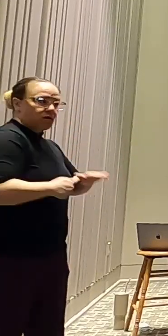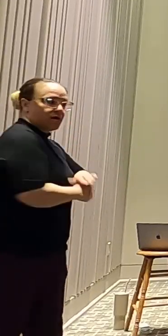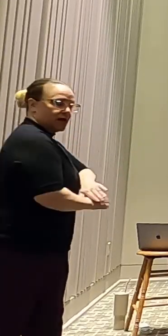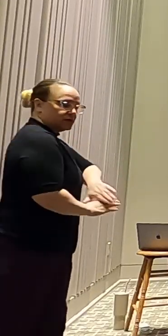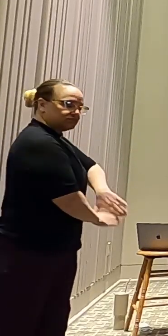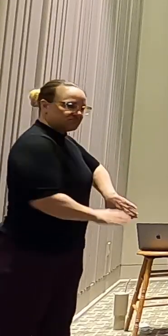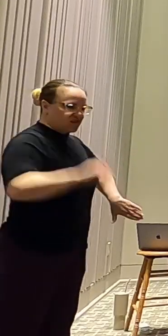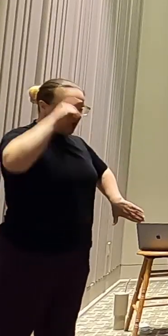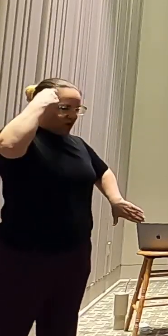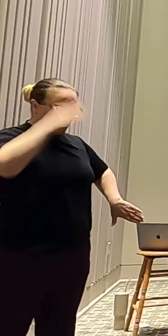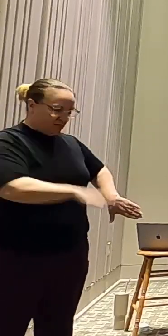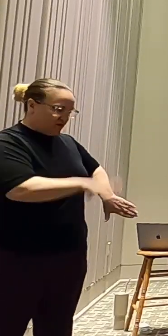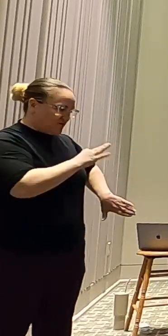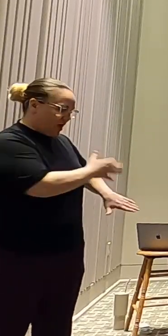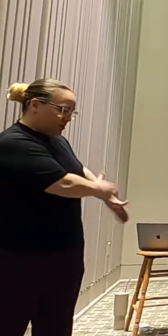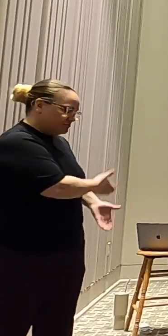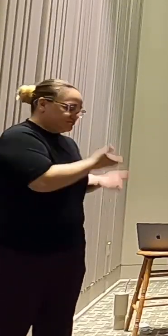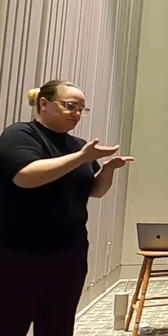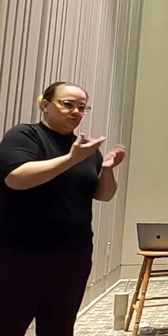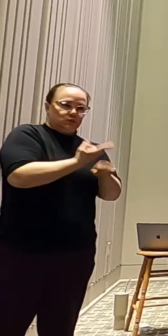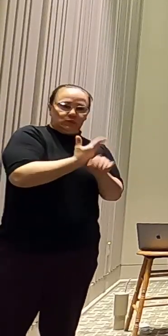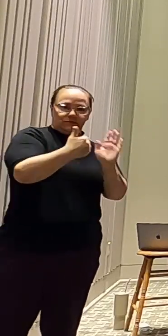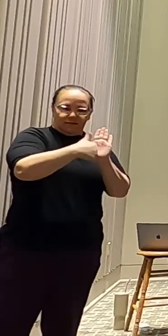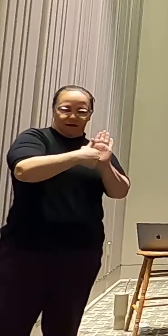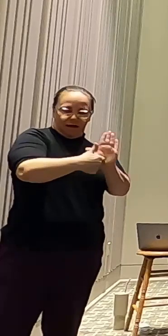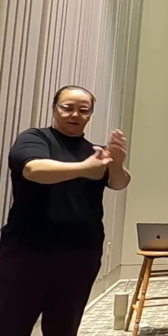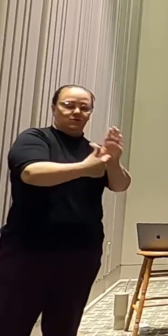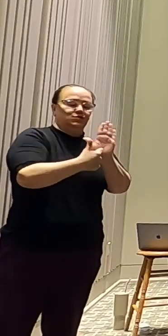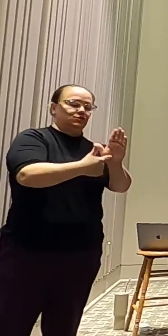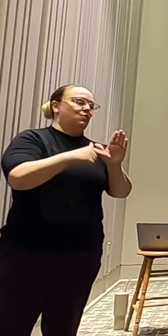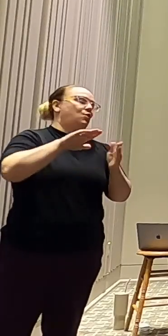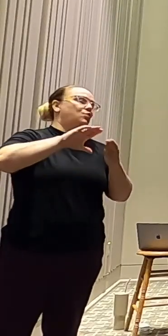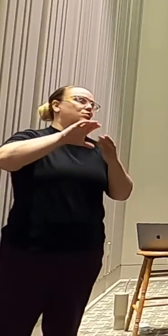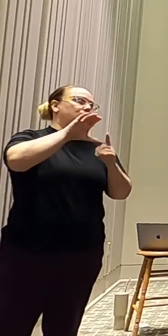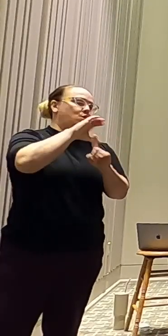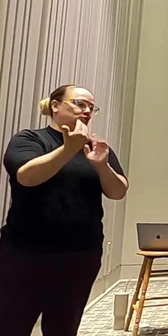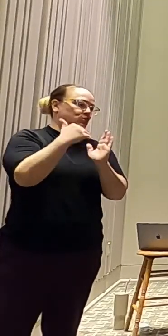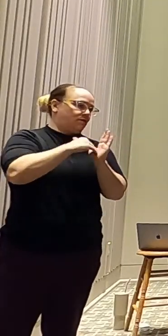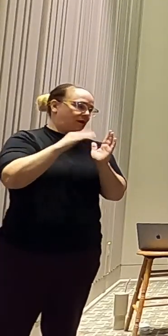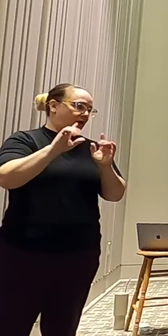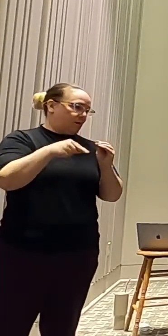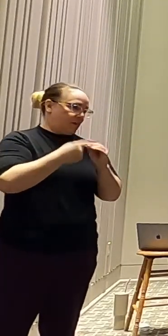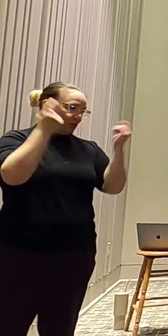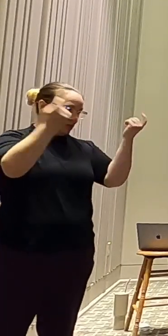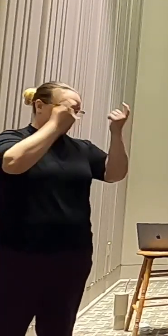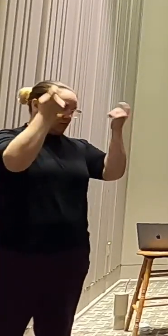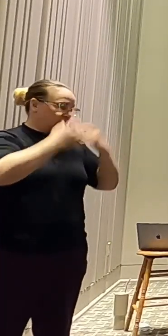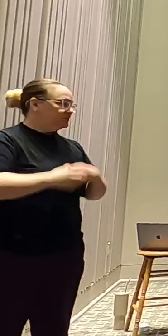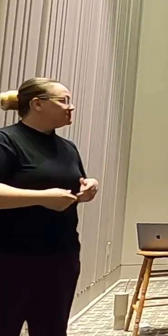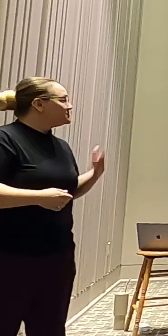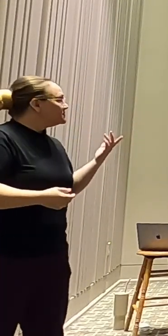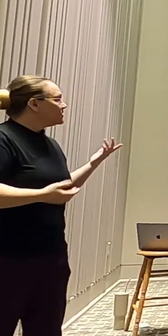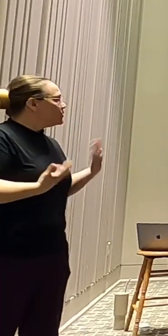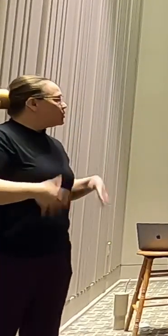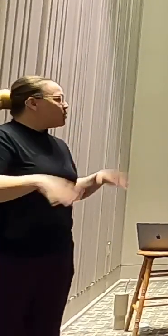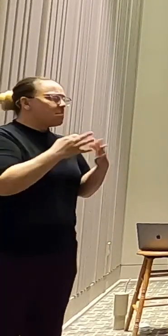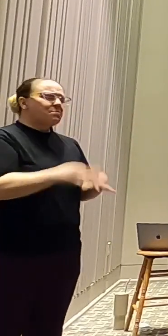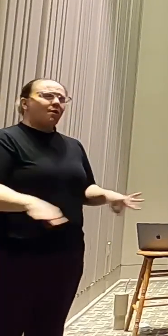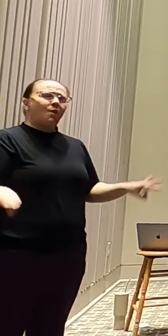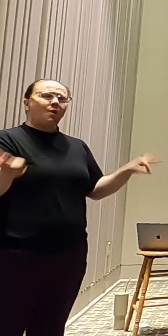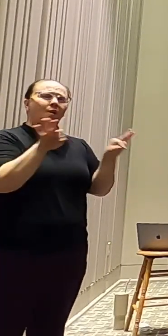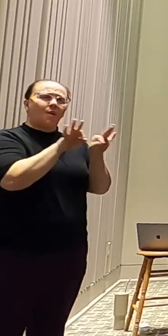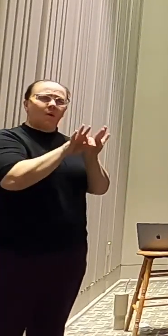all had to work together to reintroduce these ceremonies to their people. So one of these incredibly important individuals was a man named